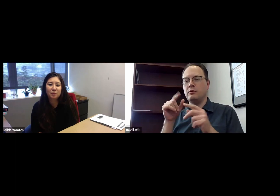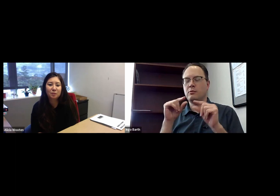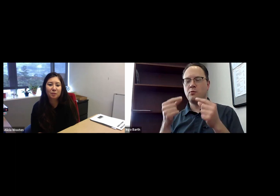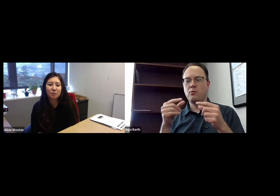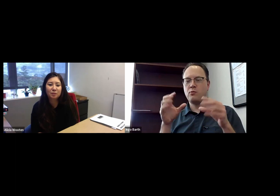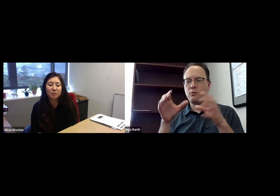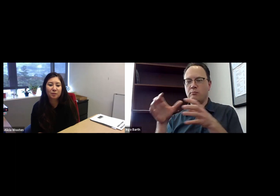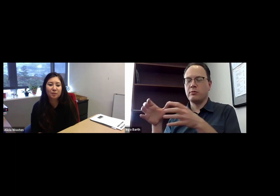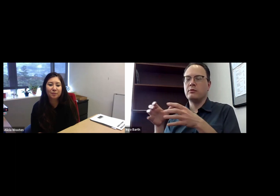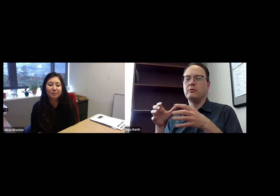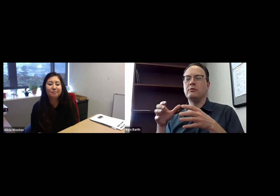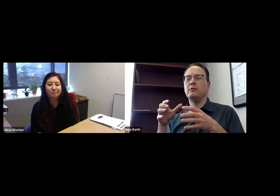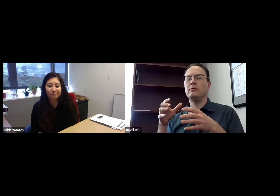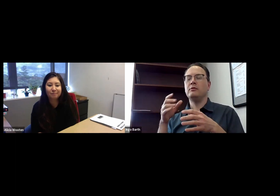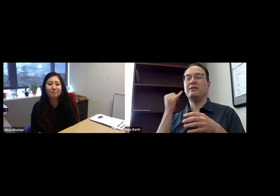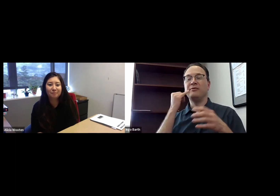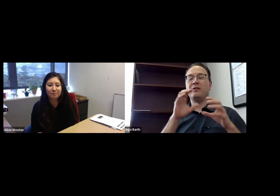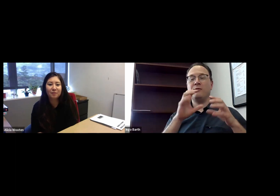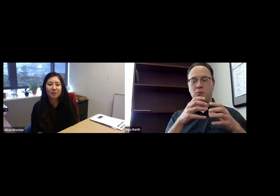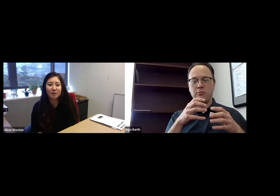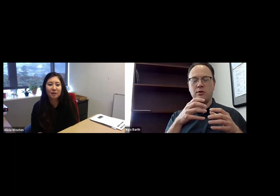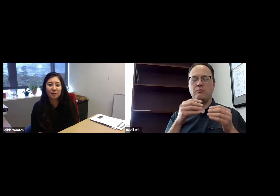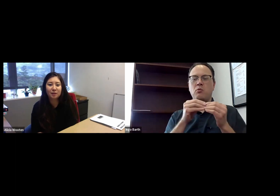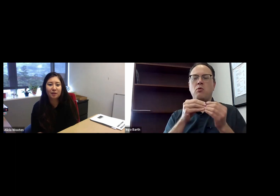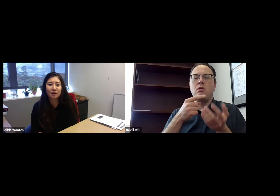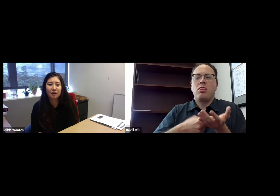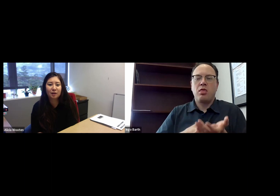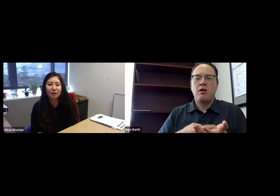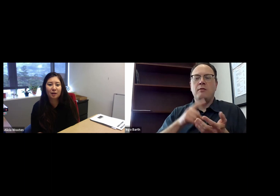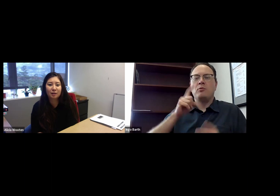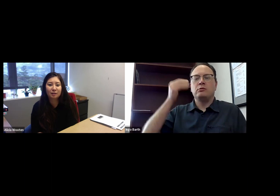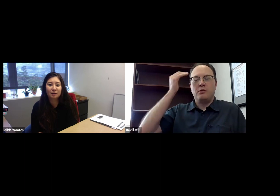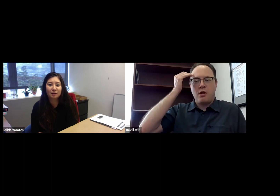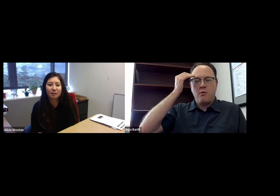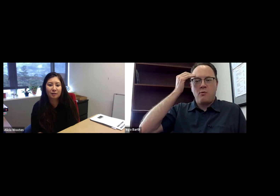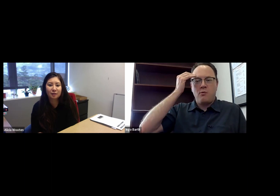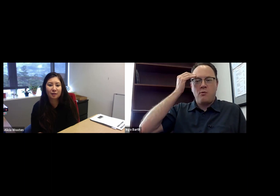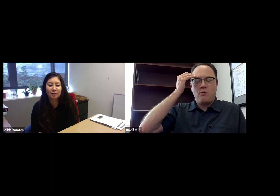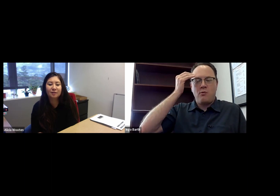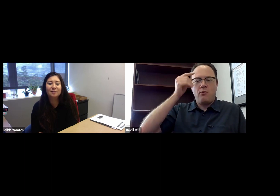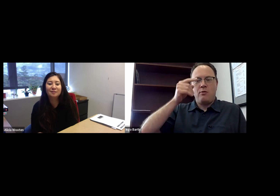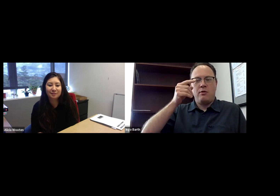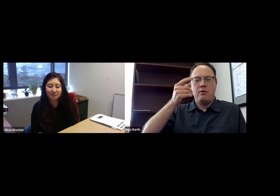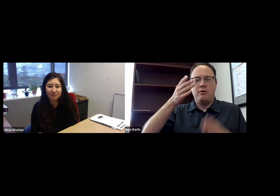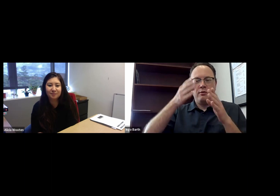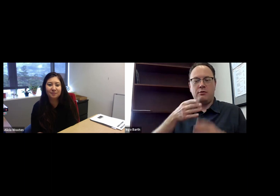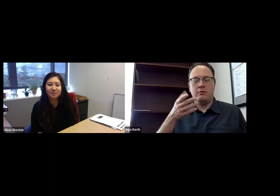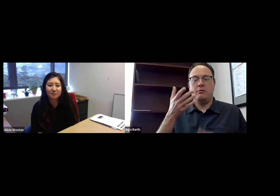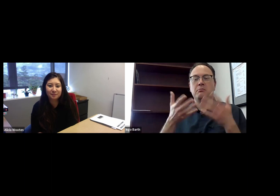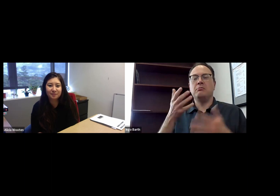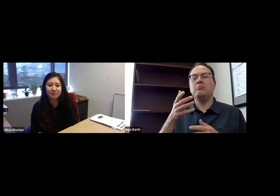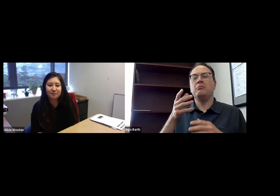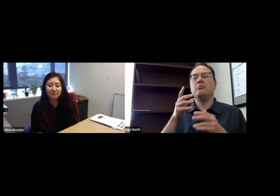When I looked at the table of elements, I did put them into groups, and then there would be